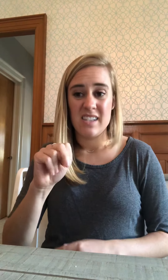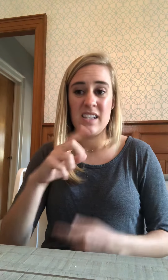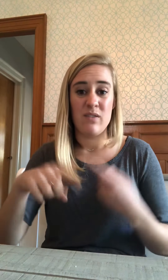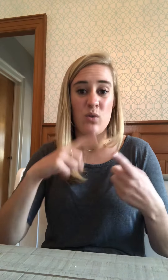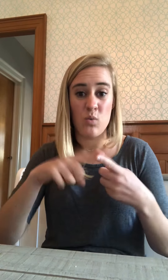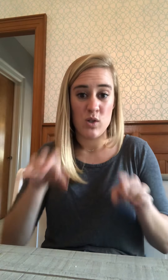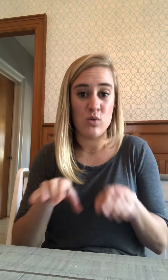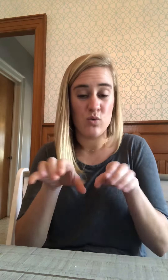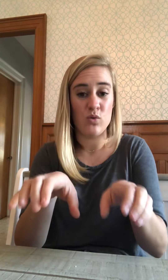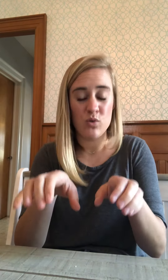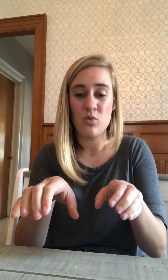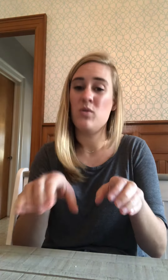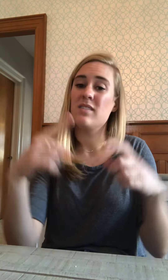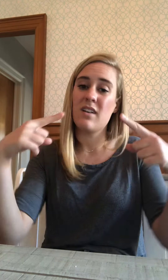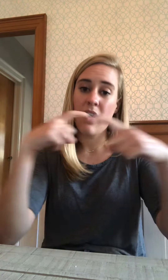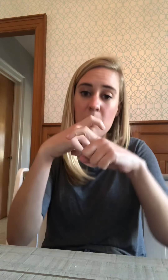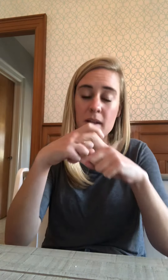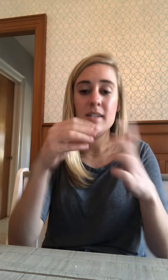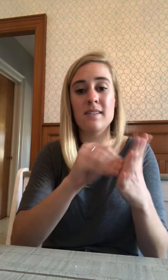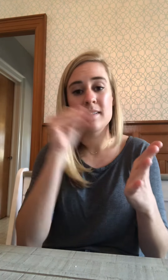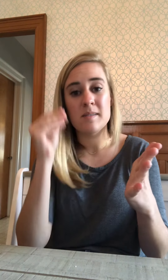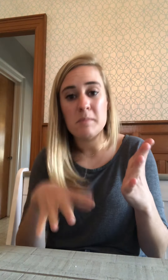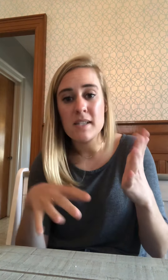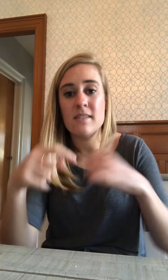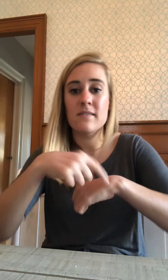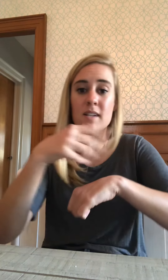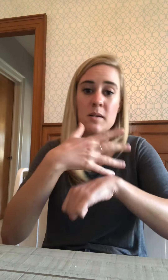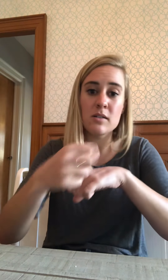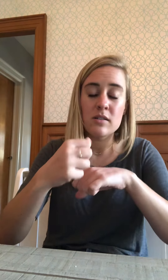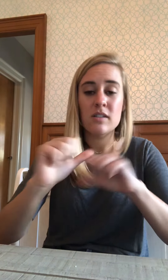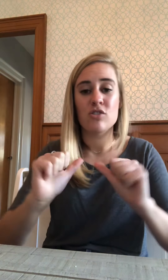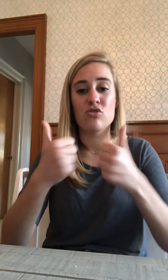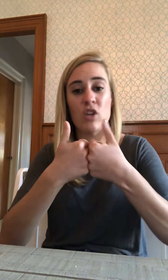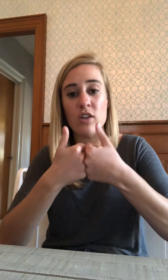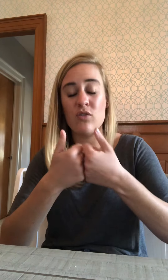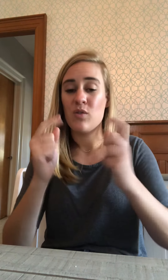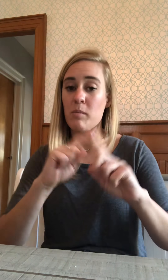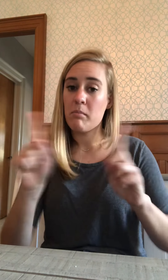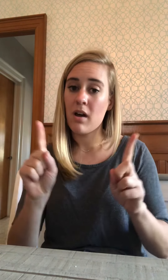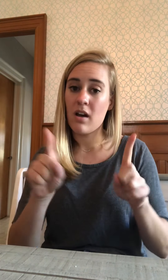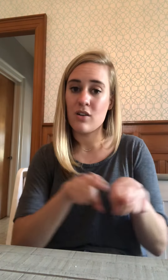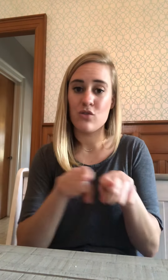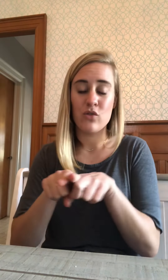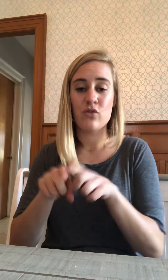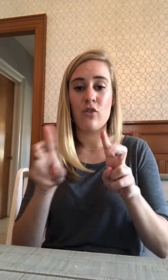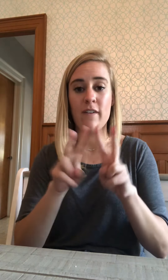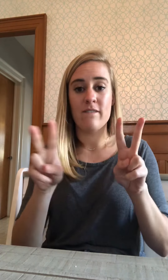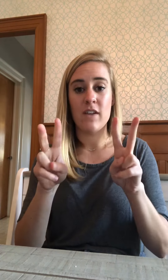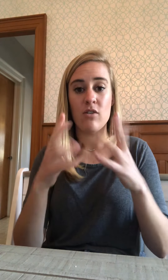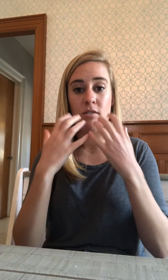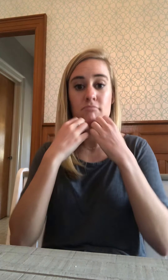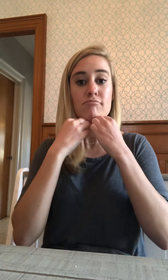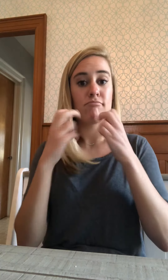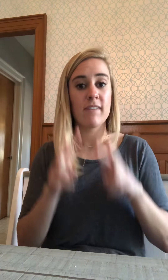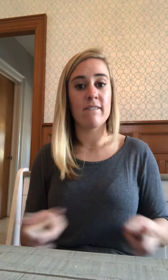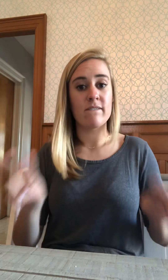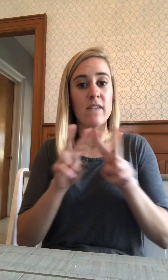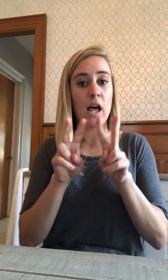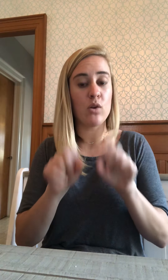invasive, it's difficult, but it's also one of the most valuable services you can provide, because there are not a lot